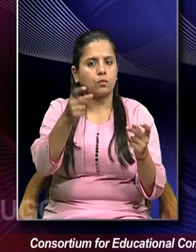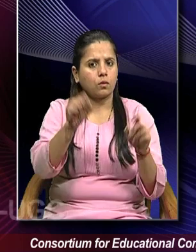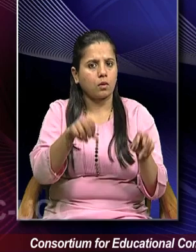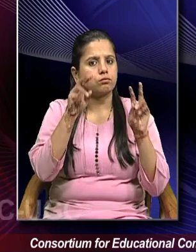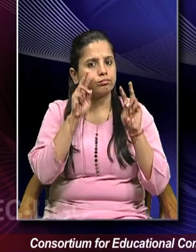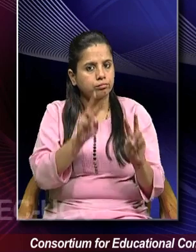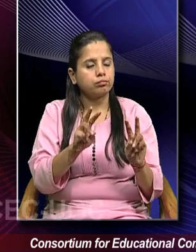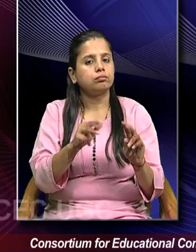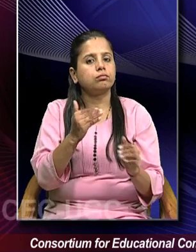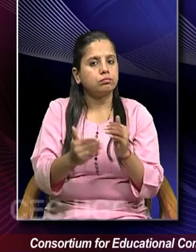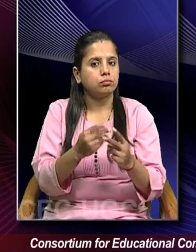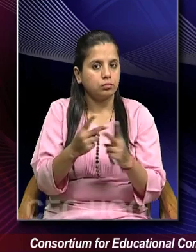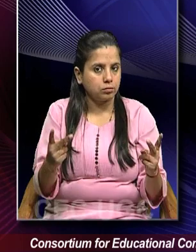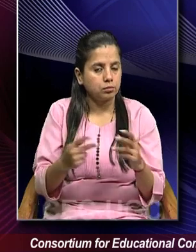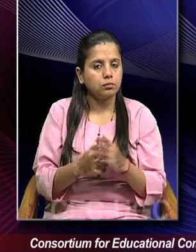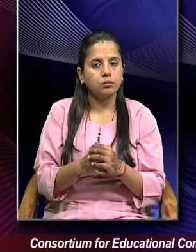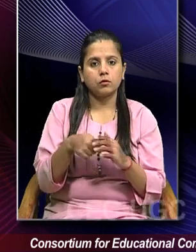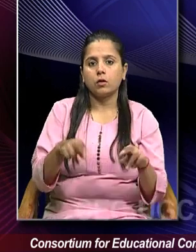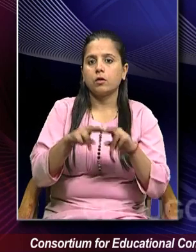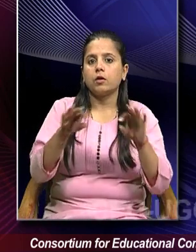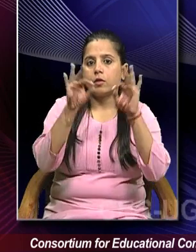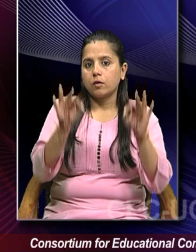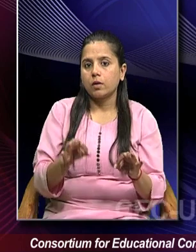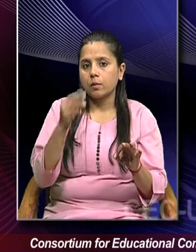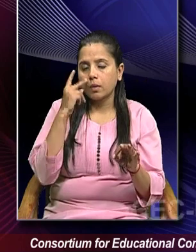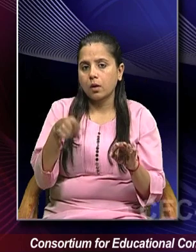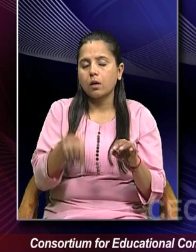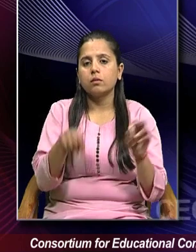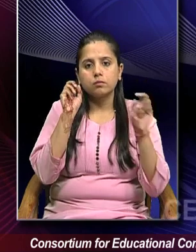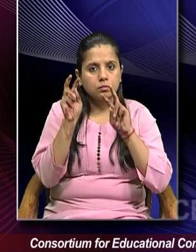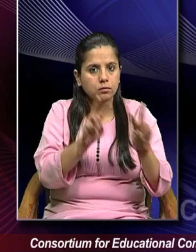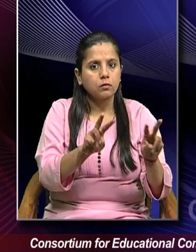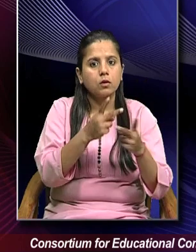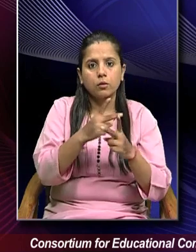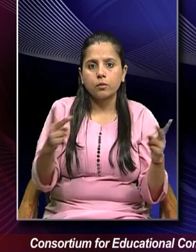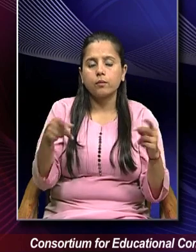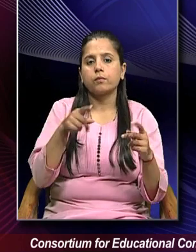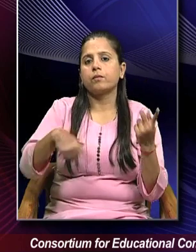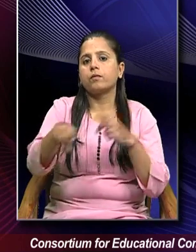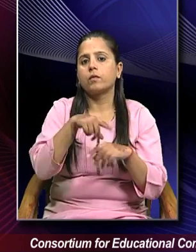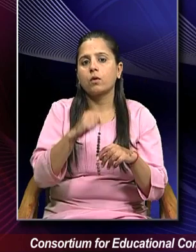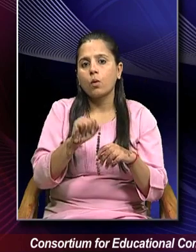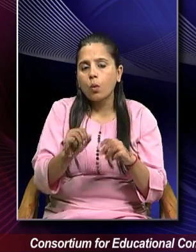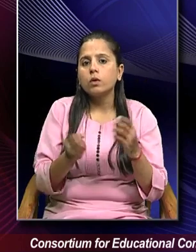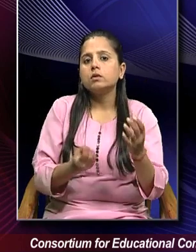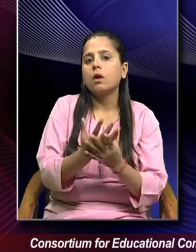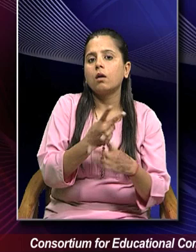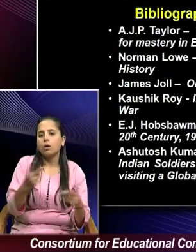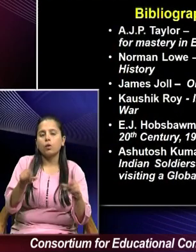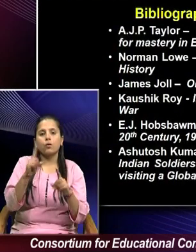is in the framework of the references is one is by James Joel, Origins of the First World